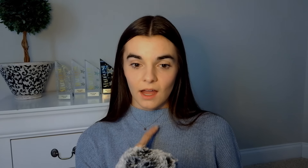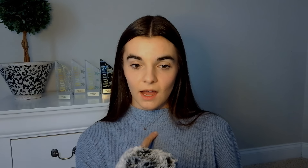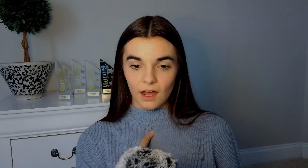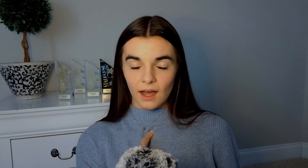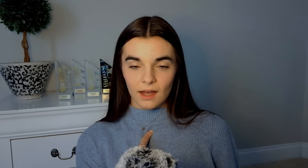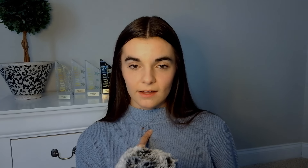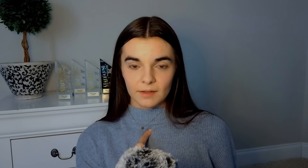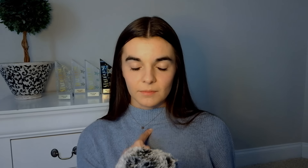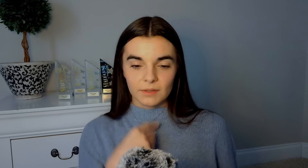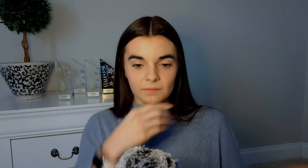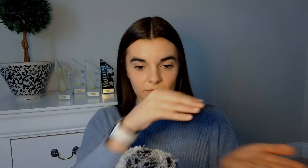I'm